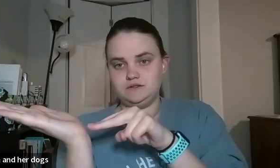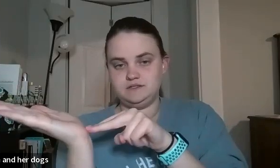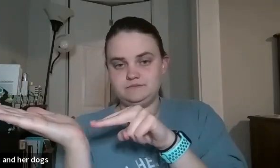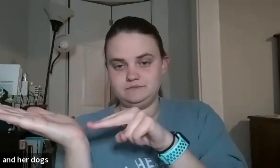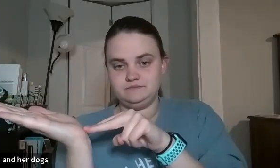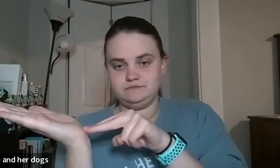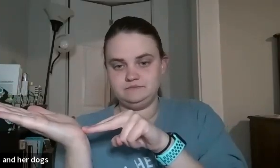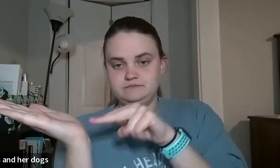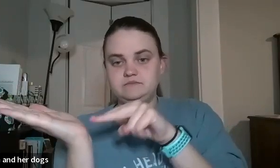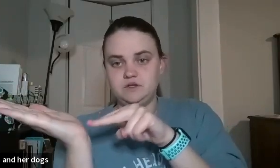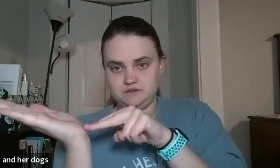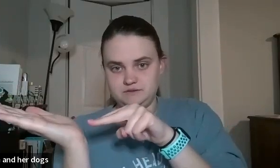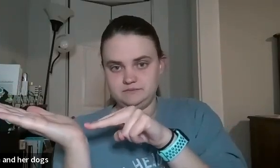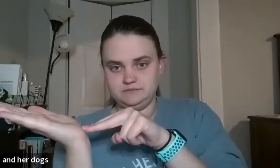Nurse. Nurse.